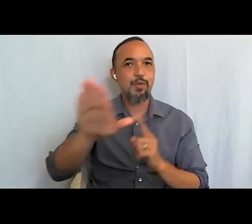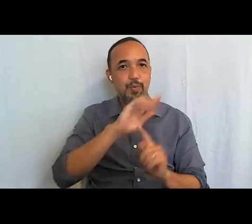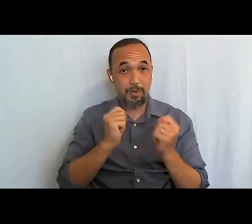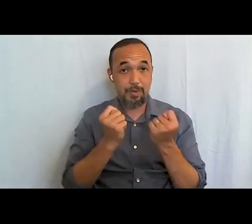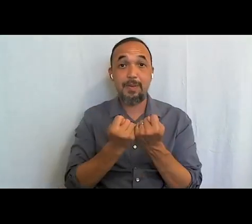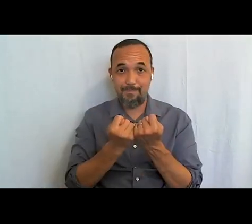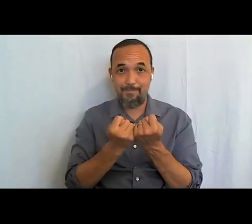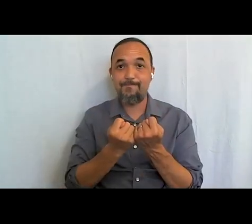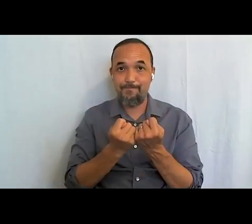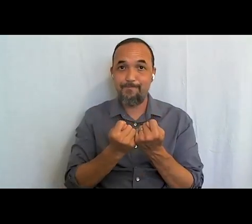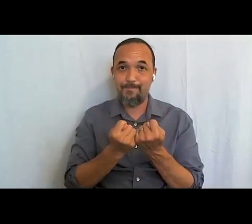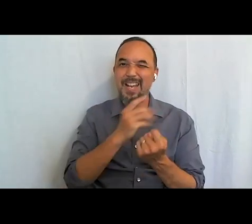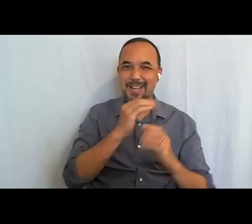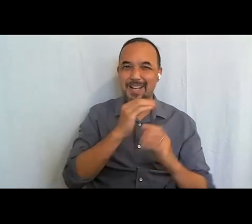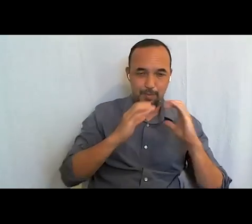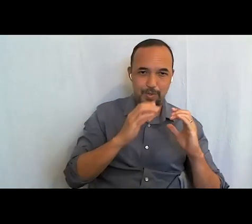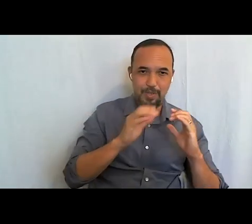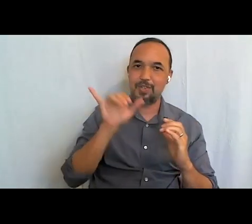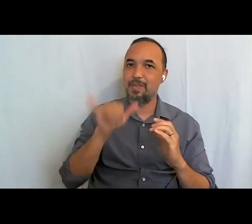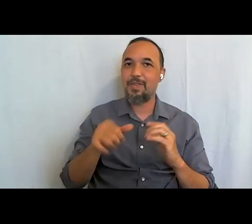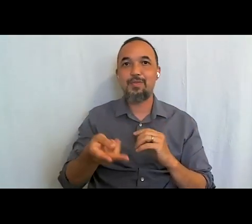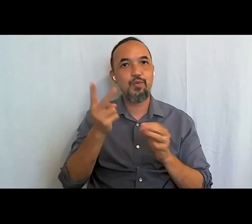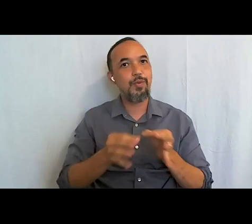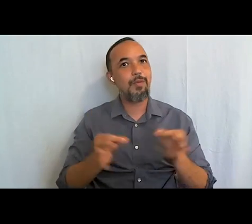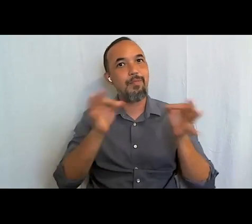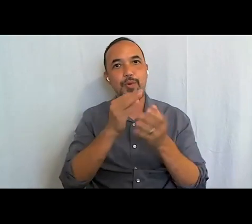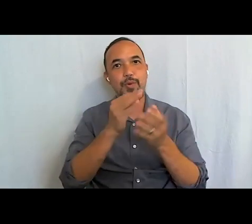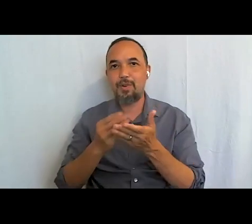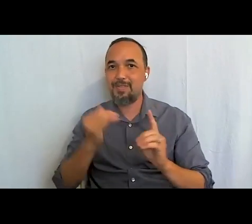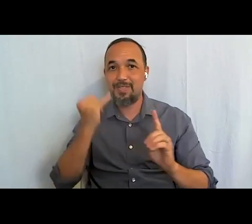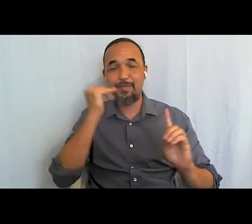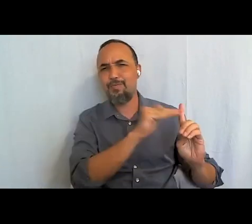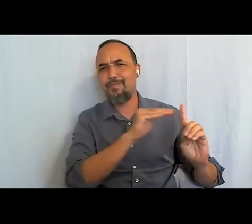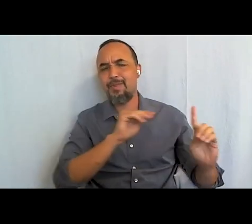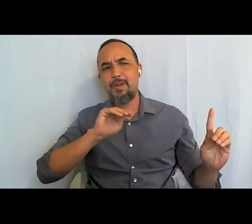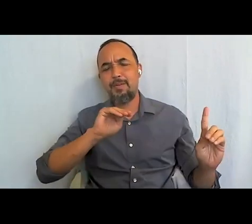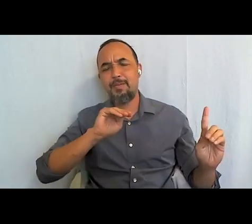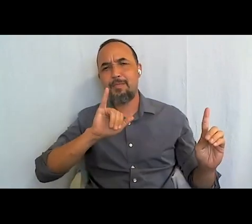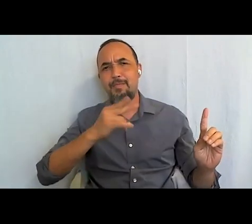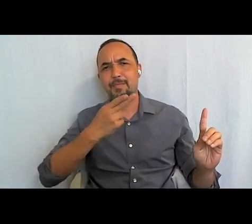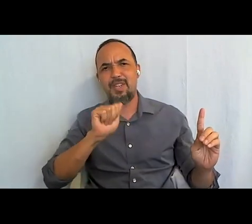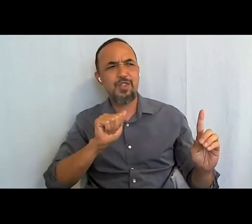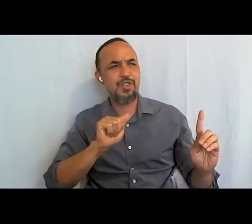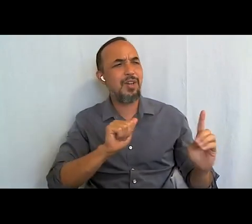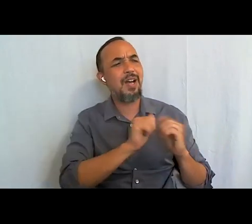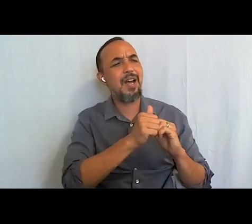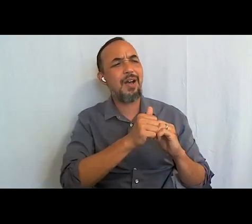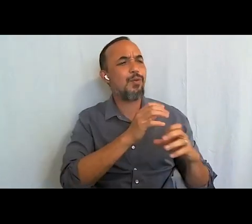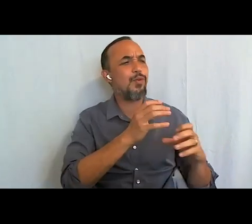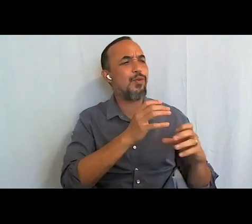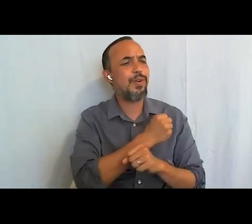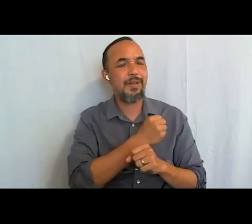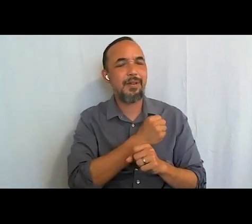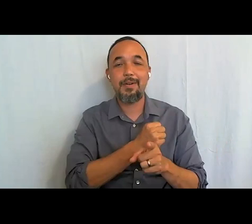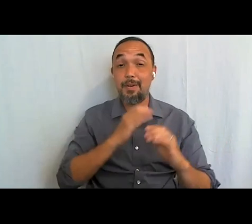seen on all of the teams. And if you ask Misha, he'll tell you the same. Like, there are things that Gisher individually can do, but as a team, that communication and